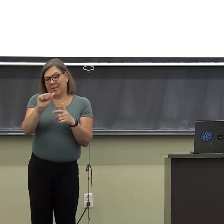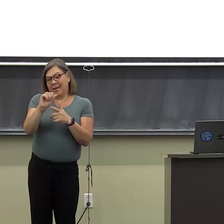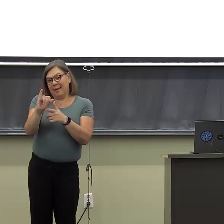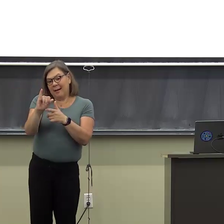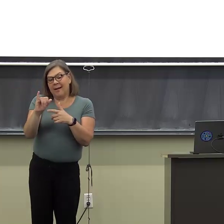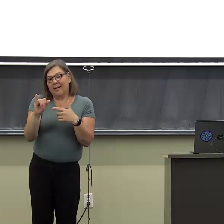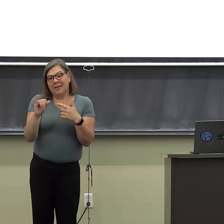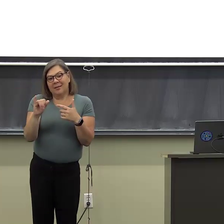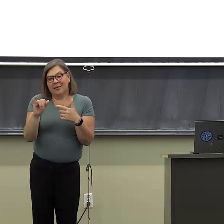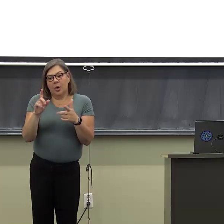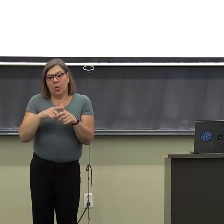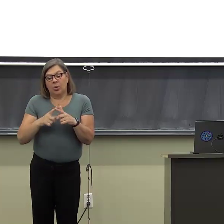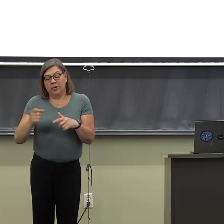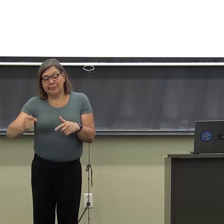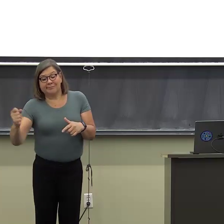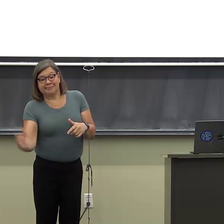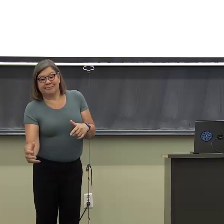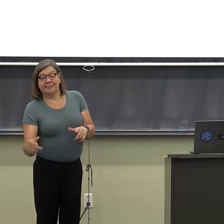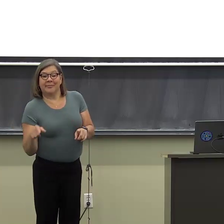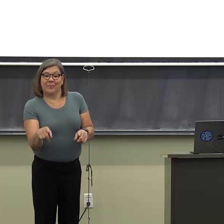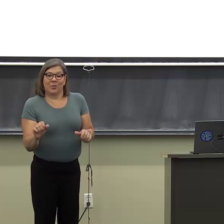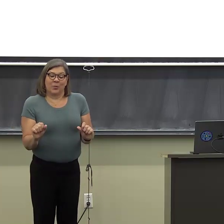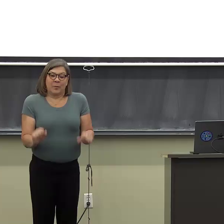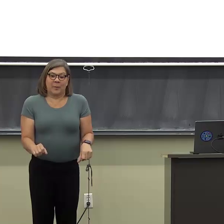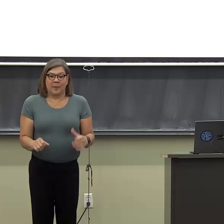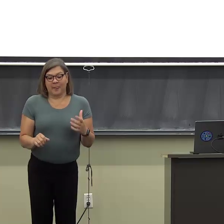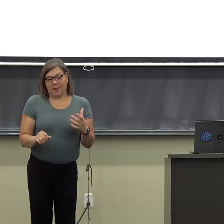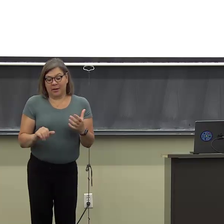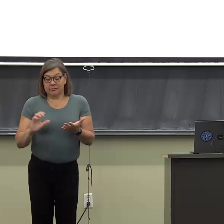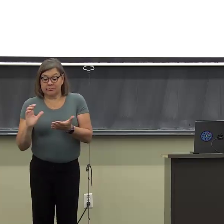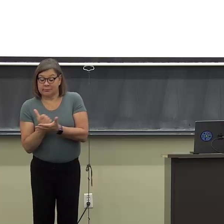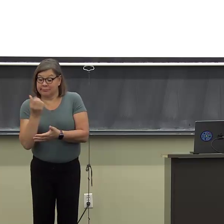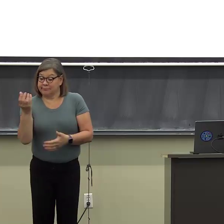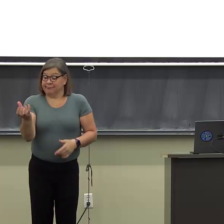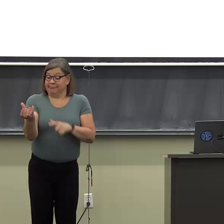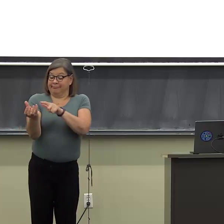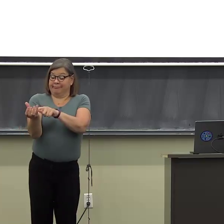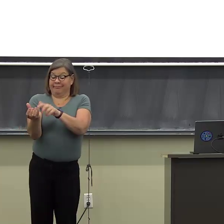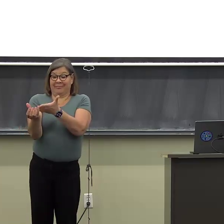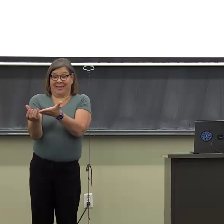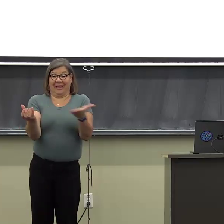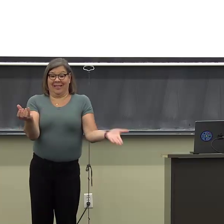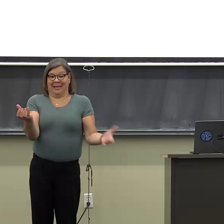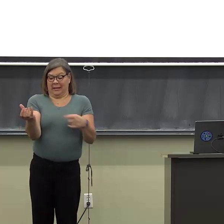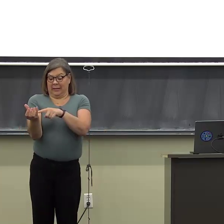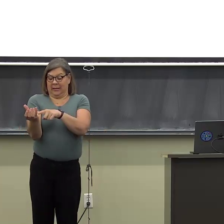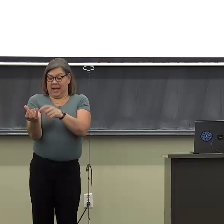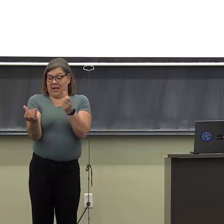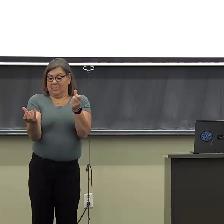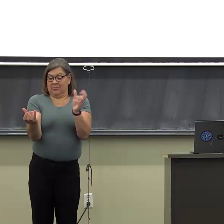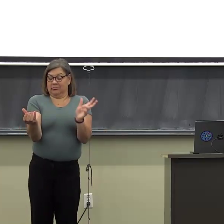we're almost doubling down on the idea that you can take an object and call it a something and then do politics in